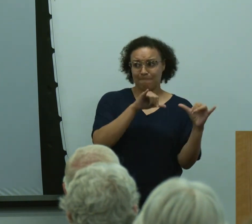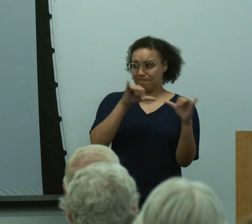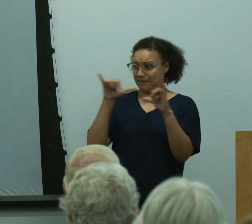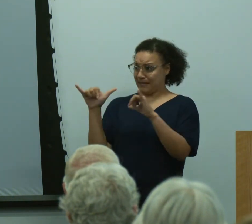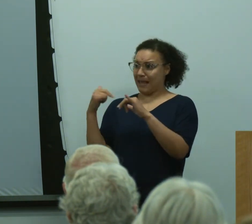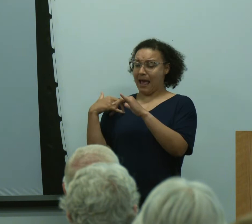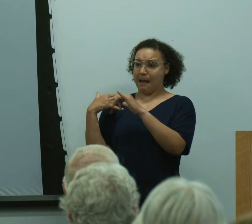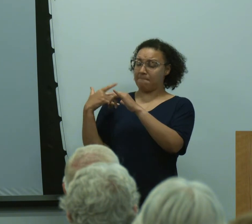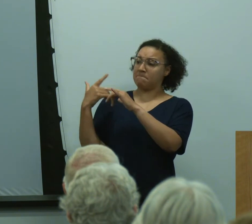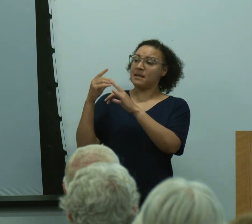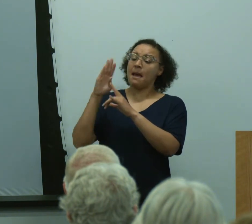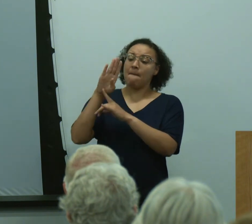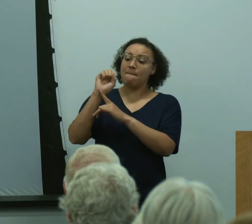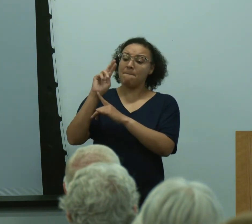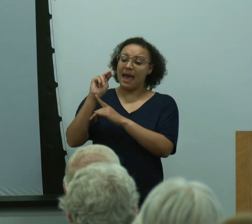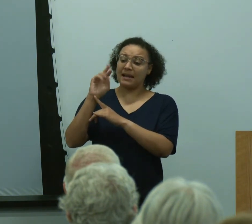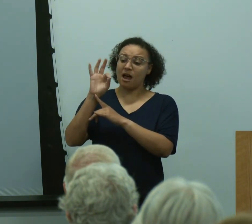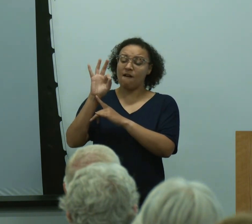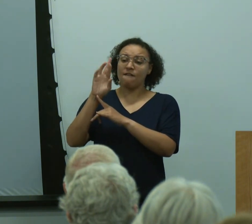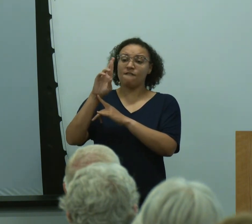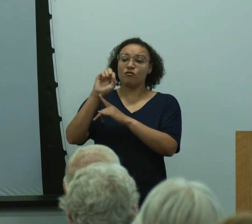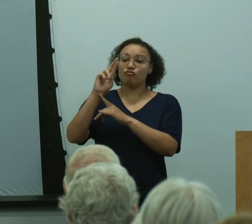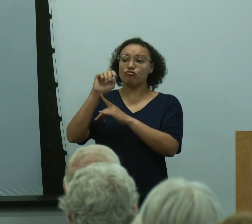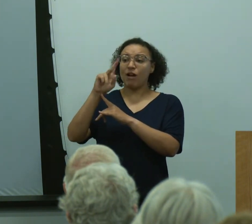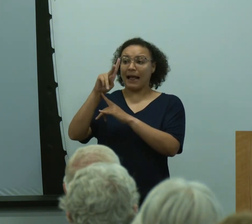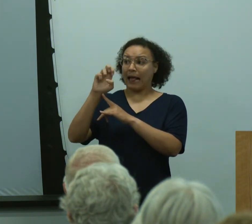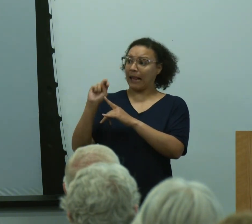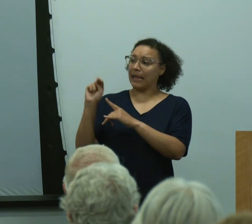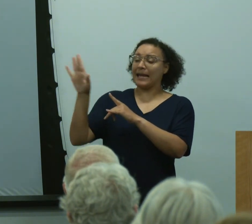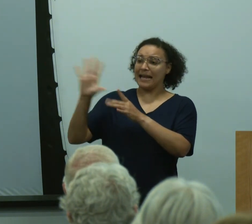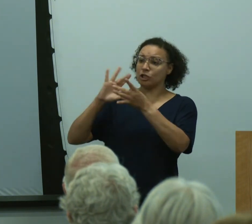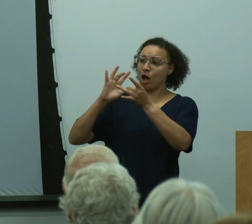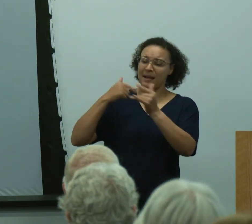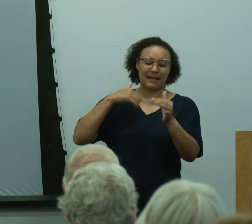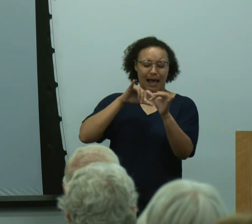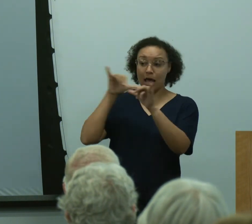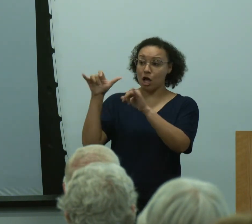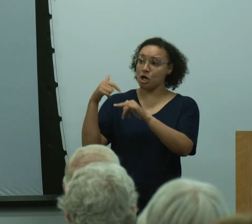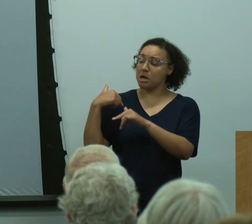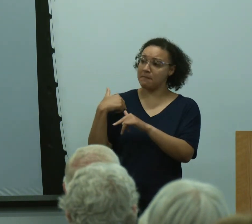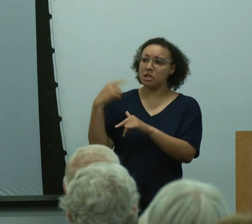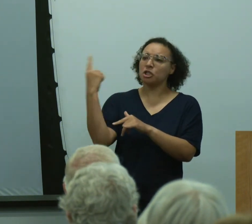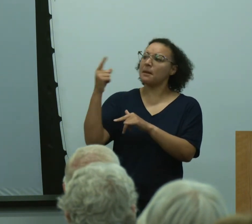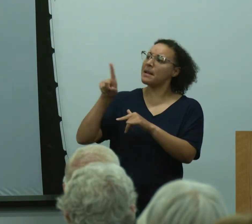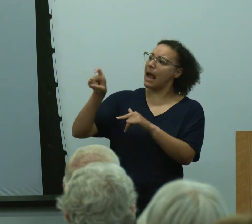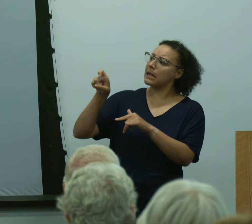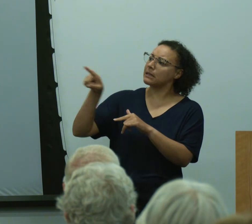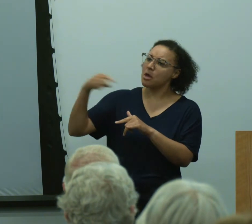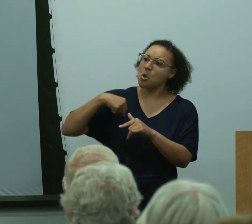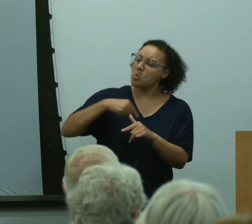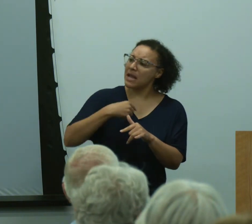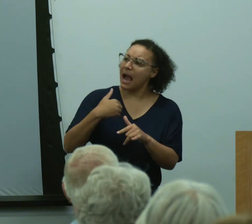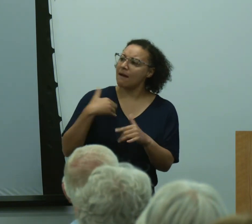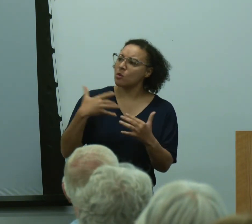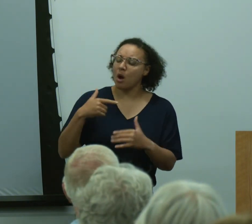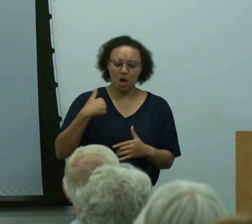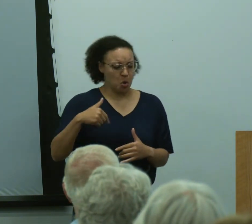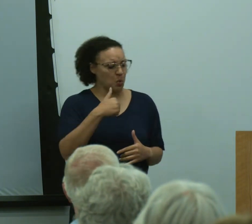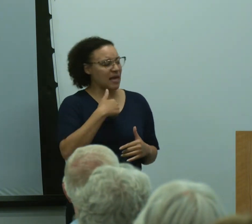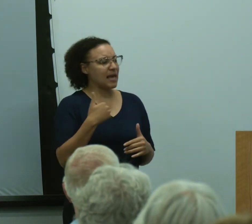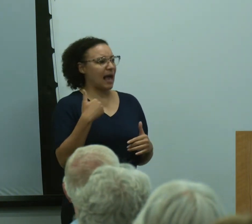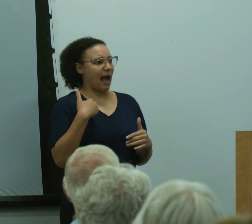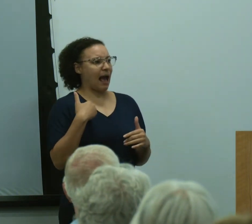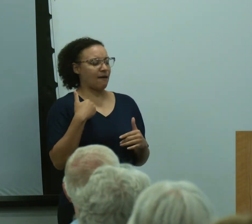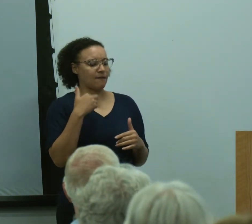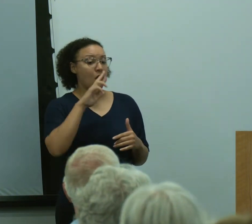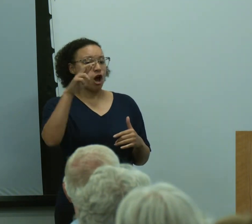asked when he left the Constitution, and someone said, Dr. Franklin, what do we have? And he said, a republic if we